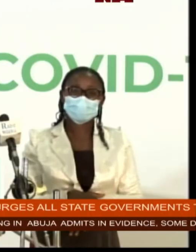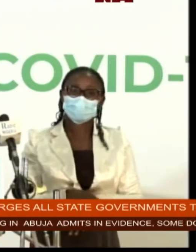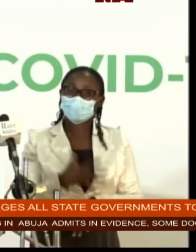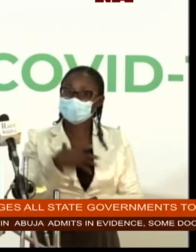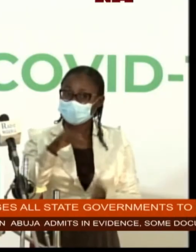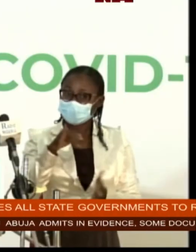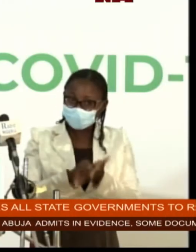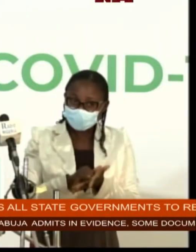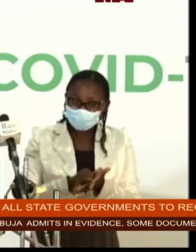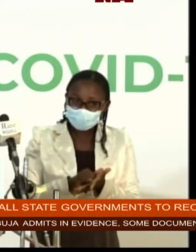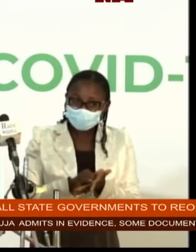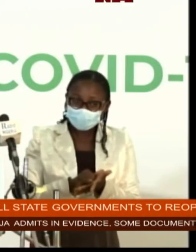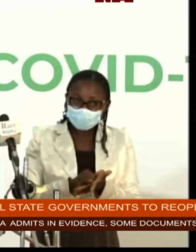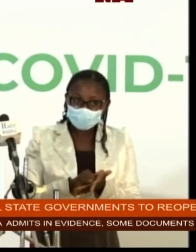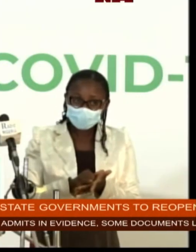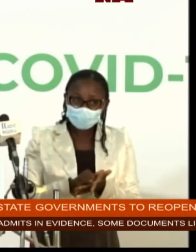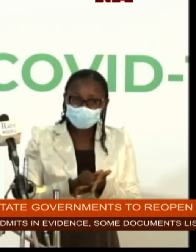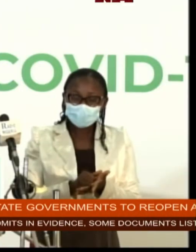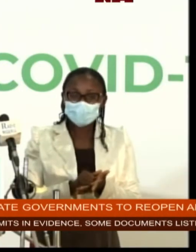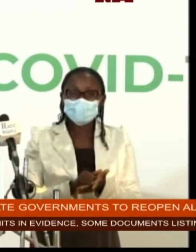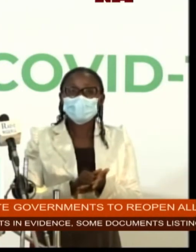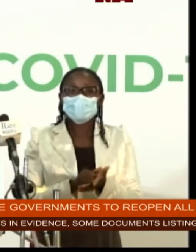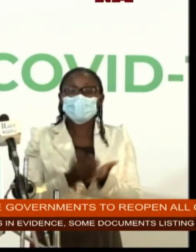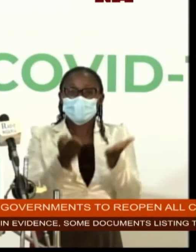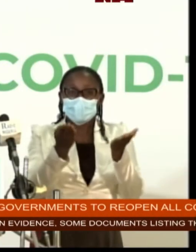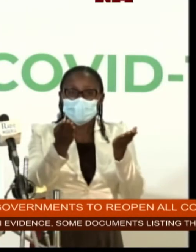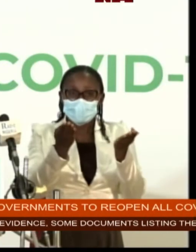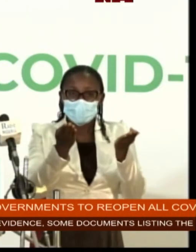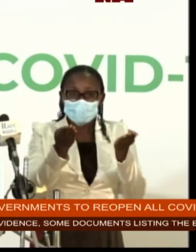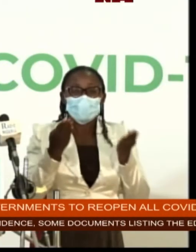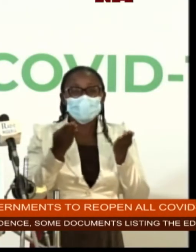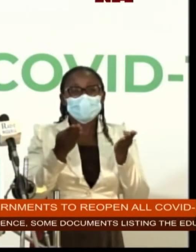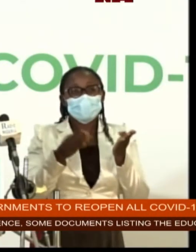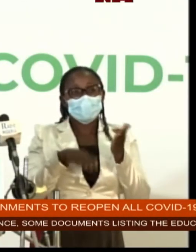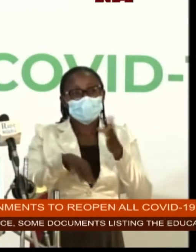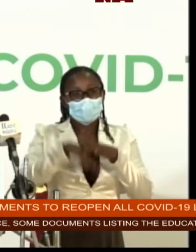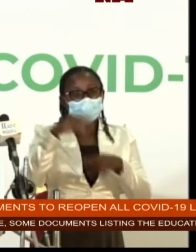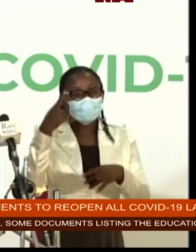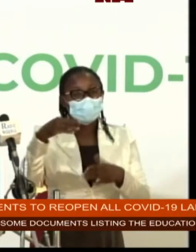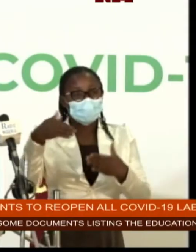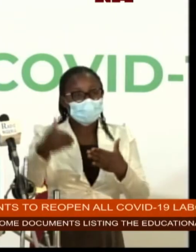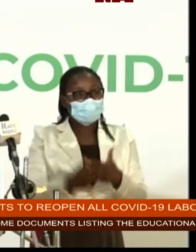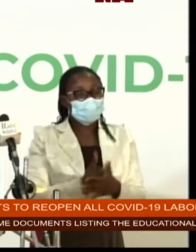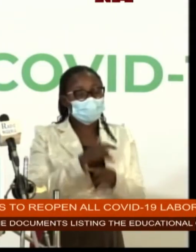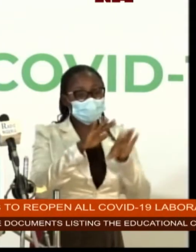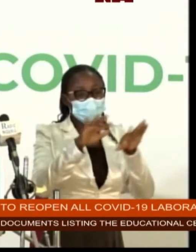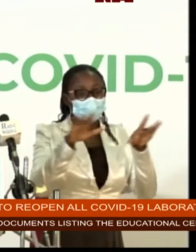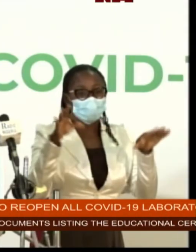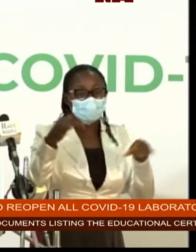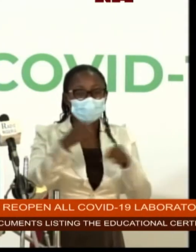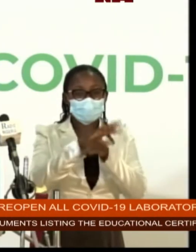And that accounts for this new surge in the virus.